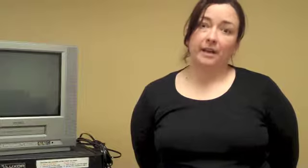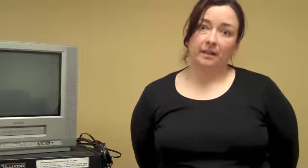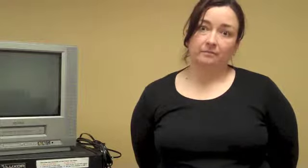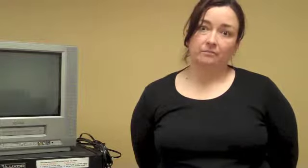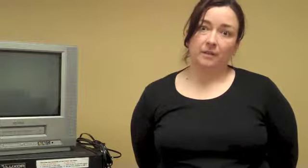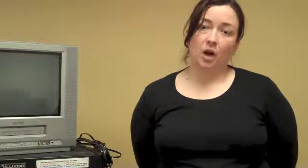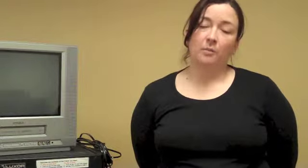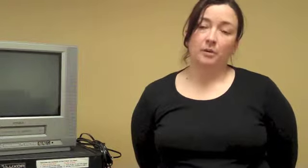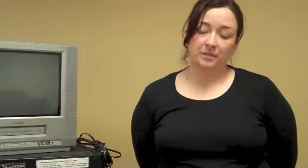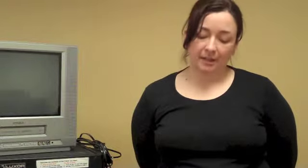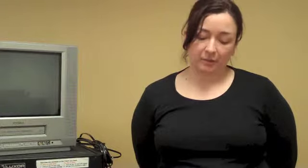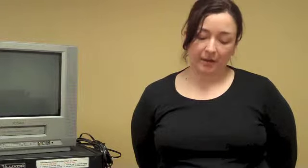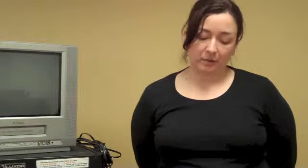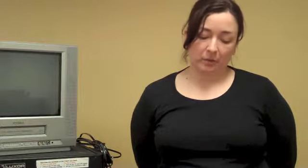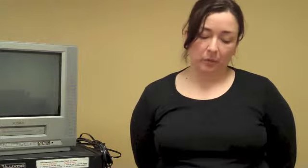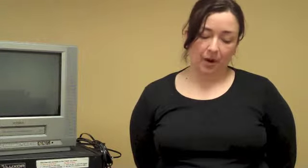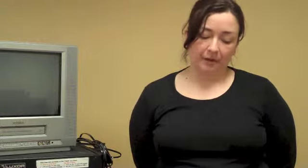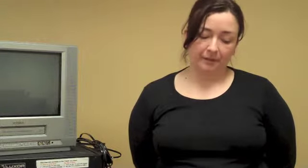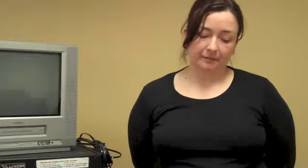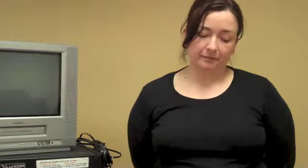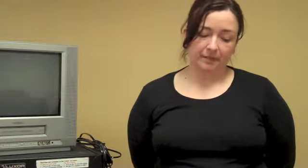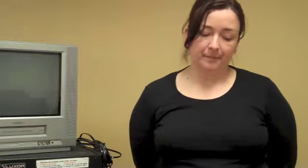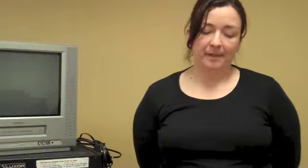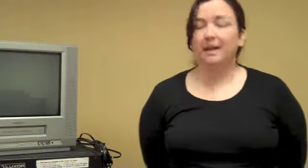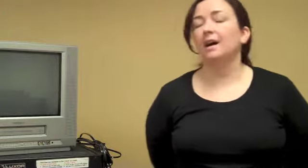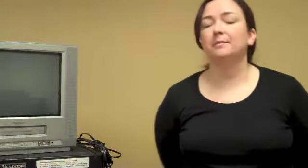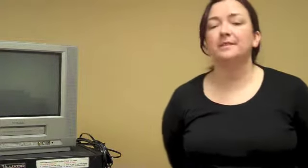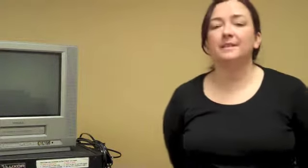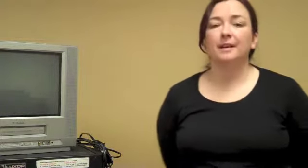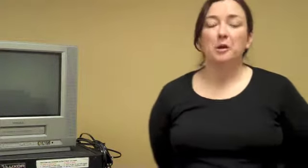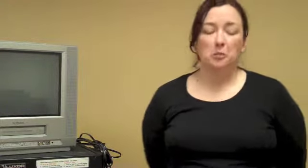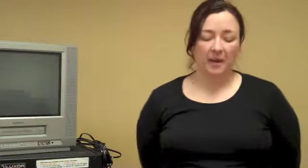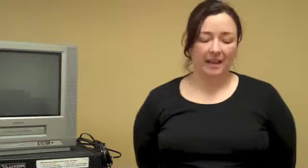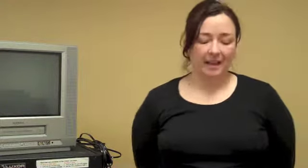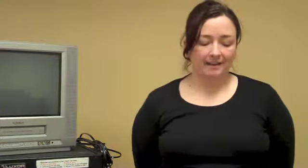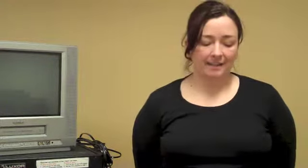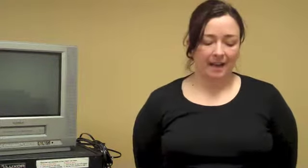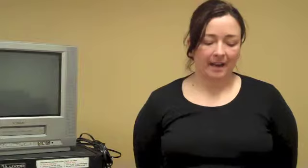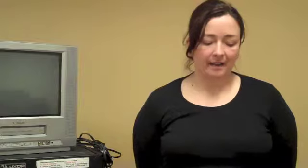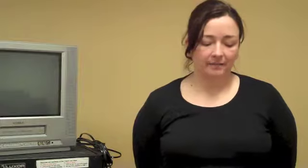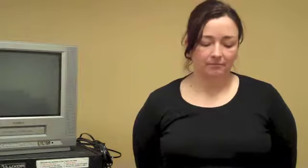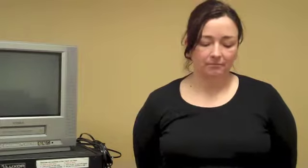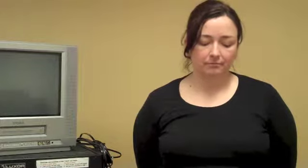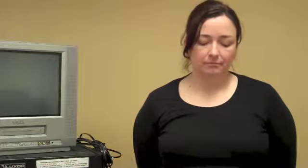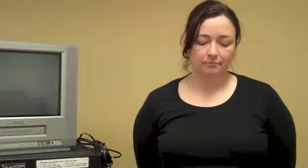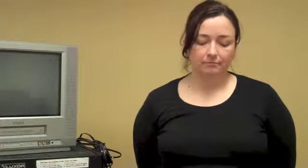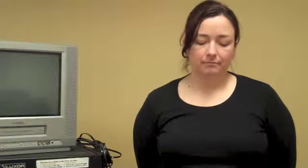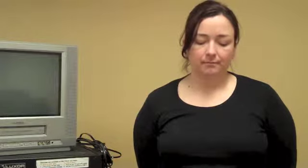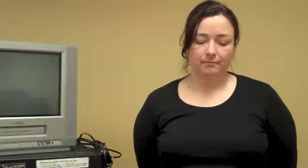it's saturated, almost saturated with water? It becomes muggy outside.